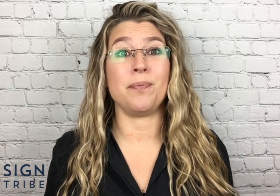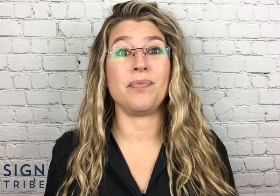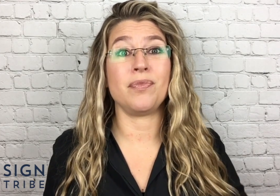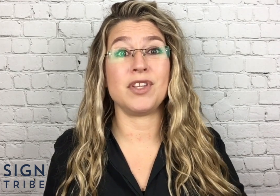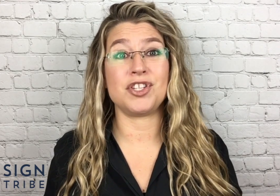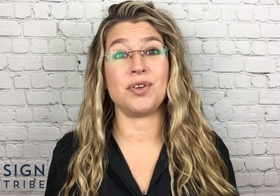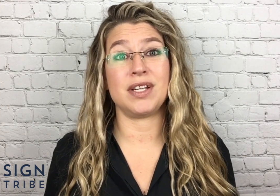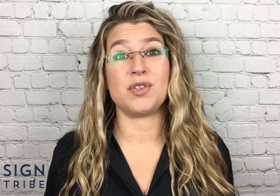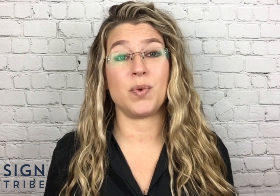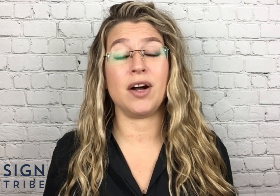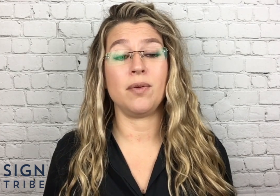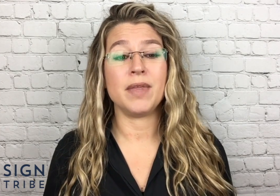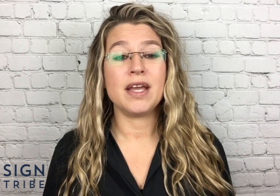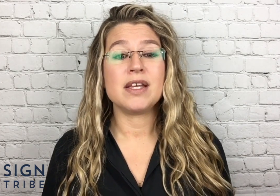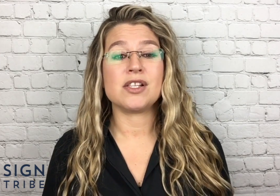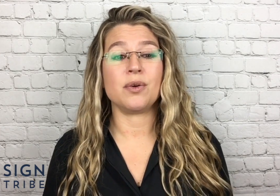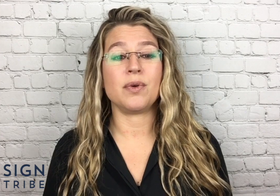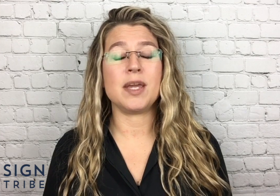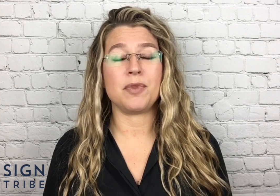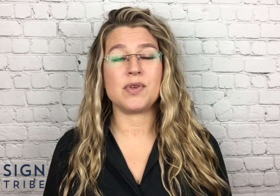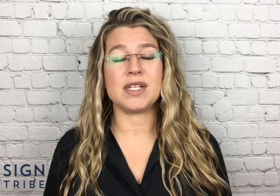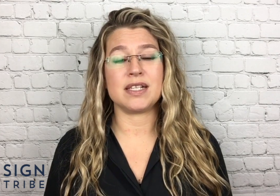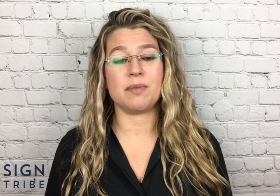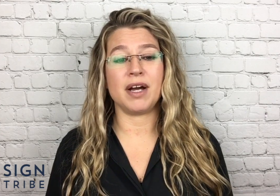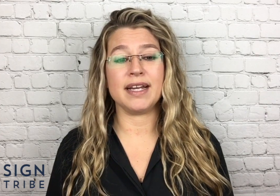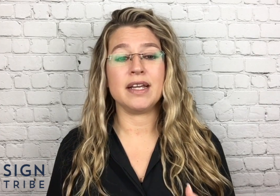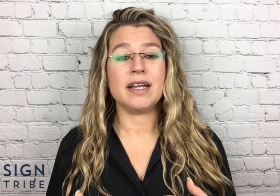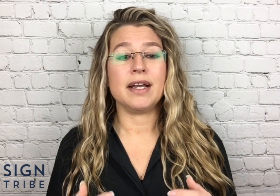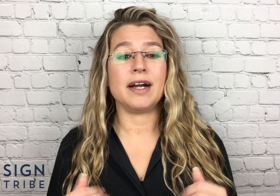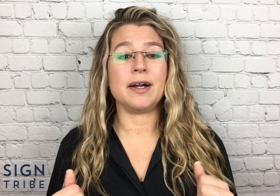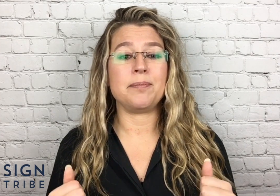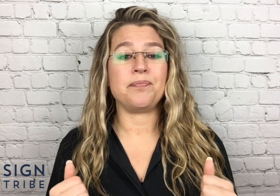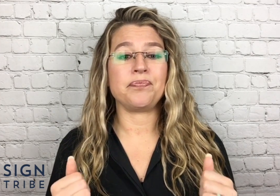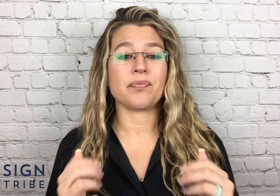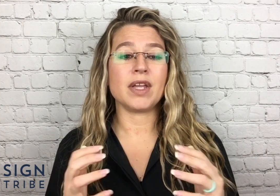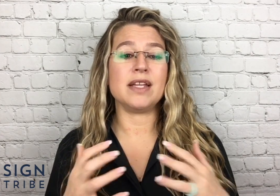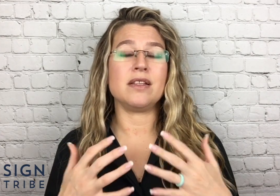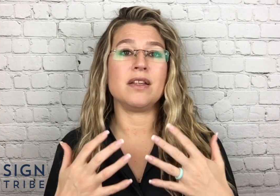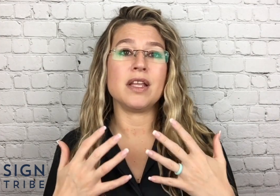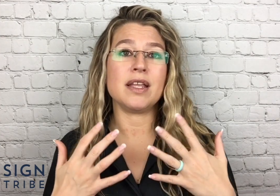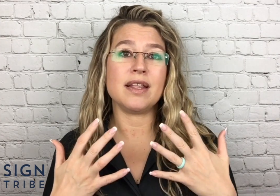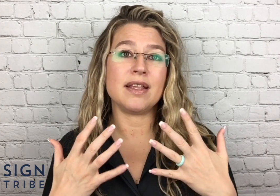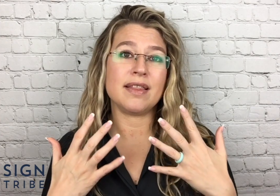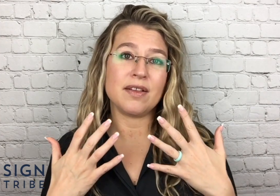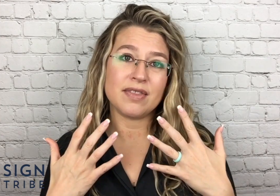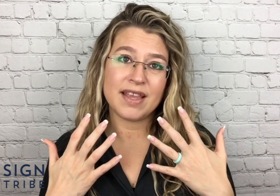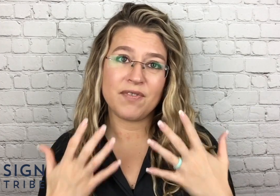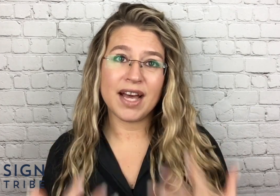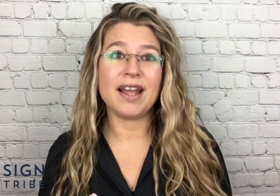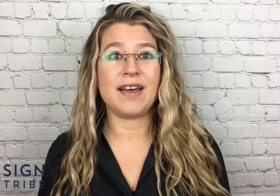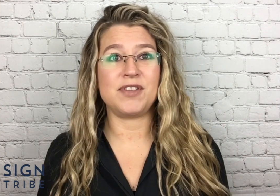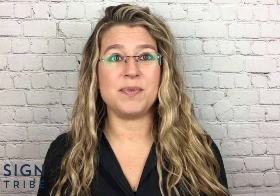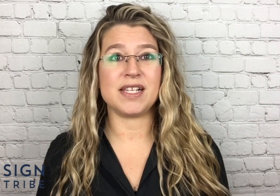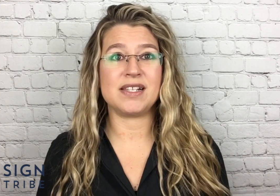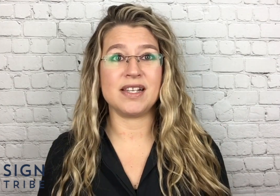the student as well. So keep those things in mind. And they've got to have